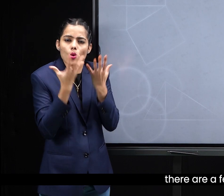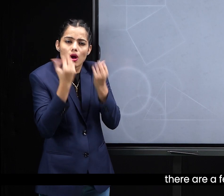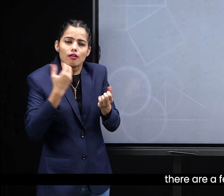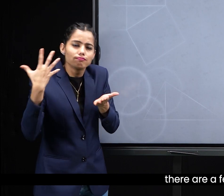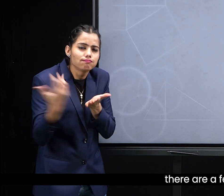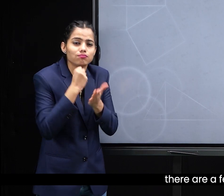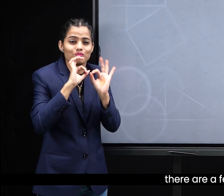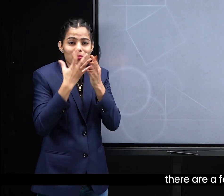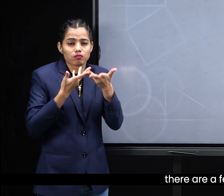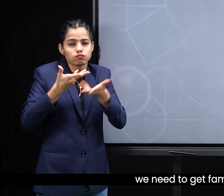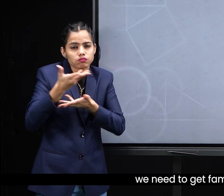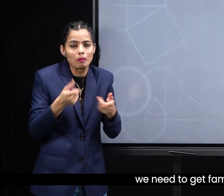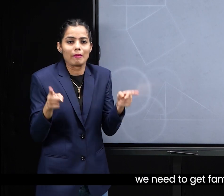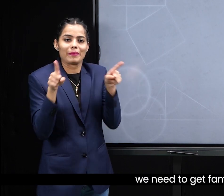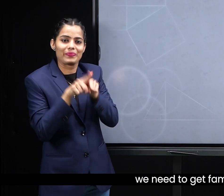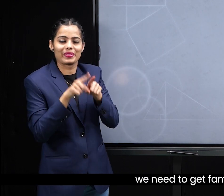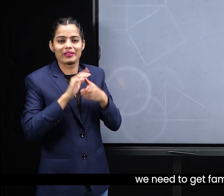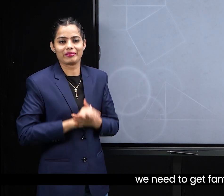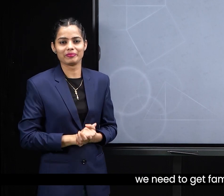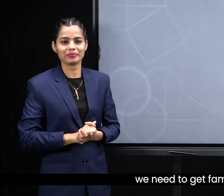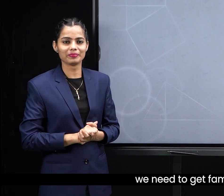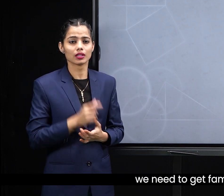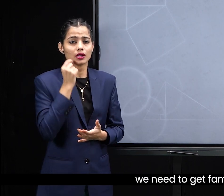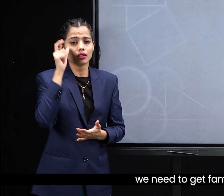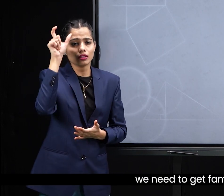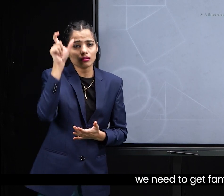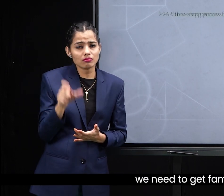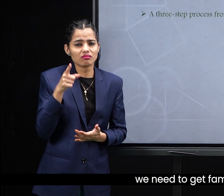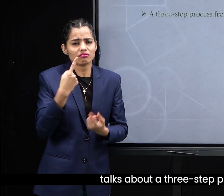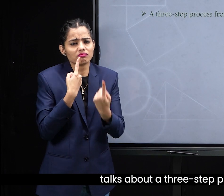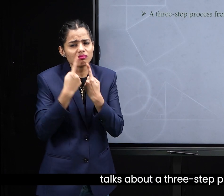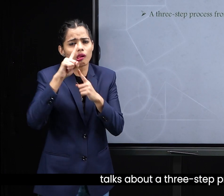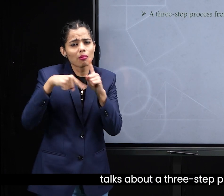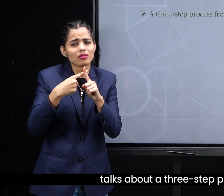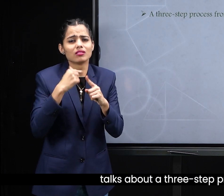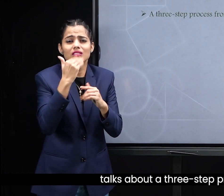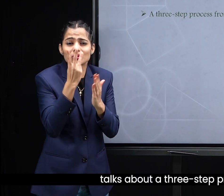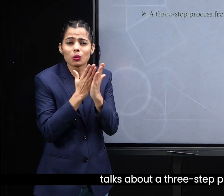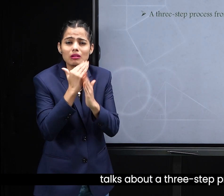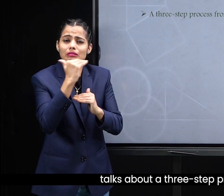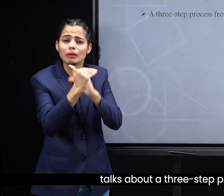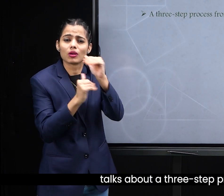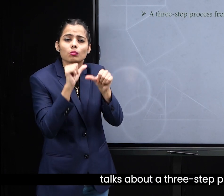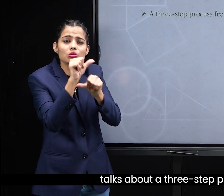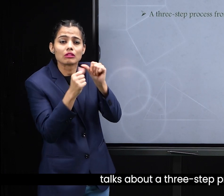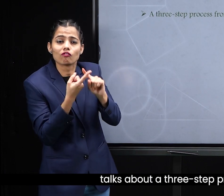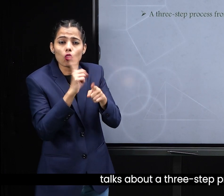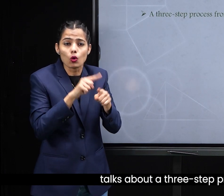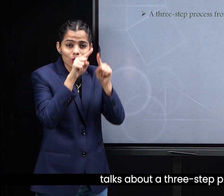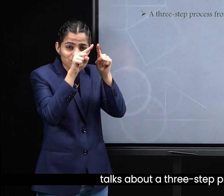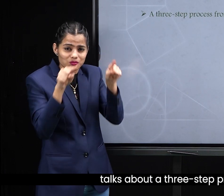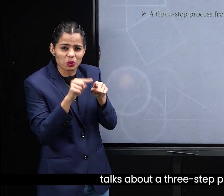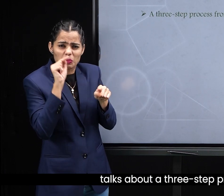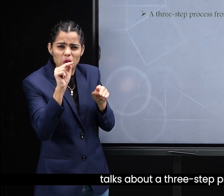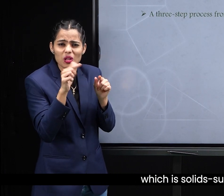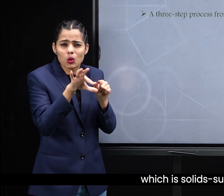there are few terms that we need to get familiarized with. Euclid's talk about a three-step process from